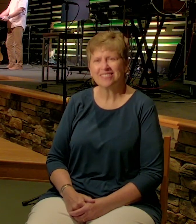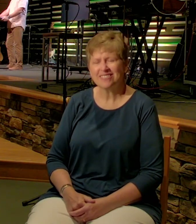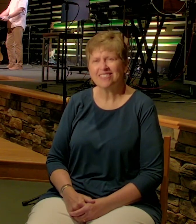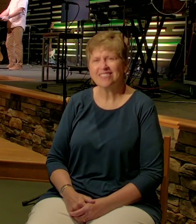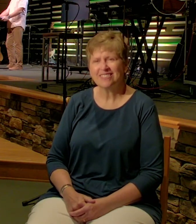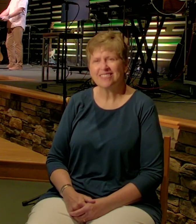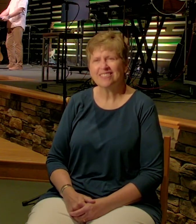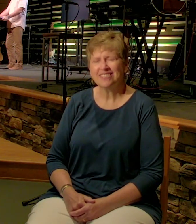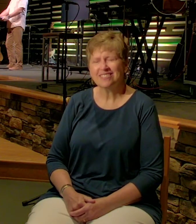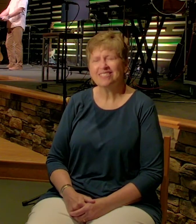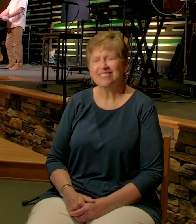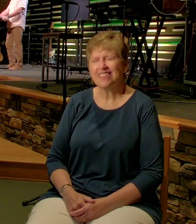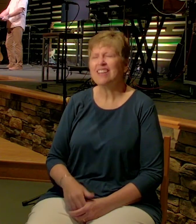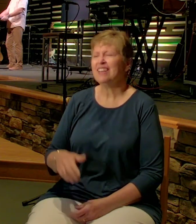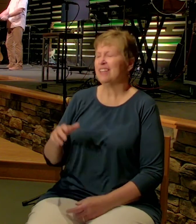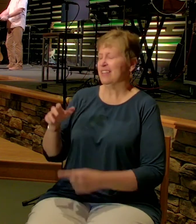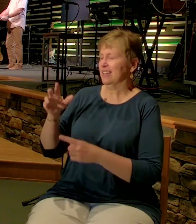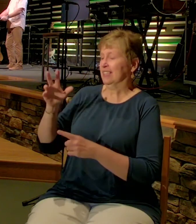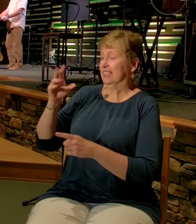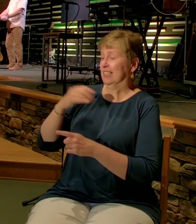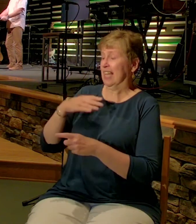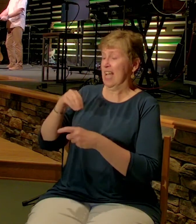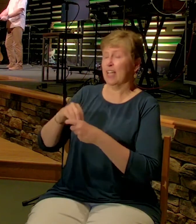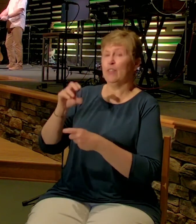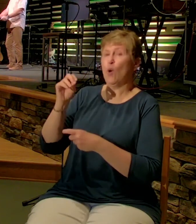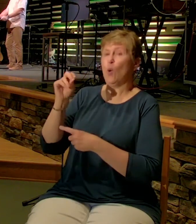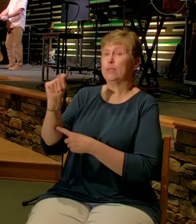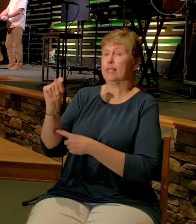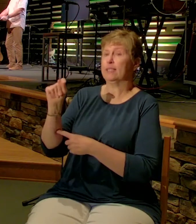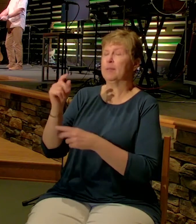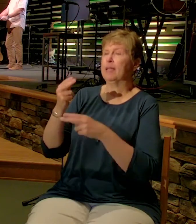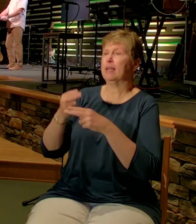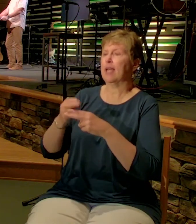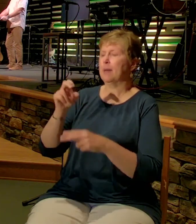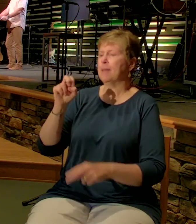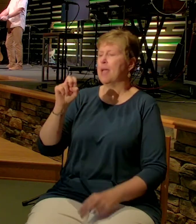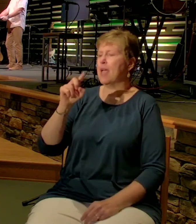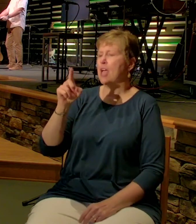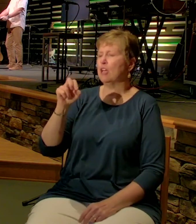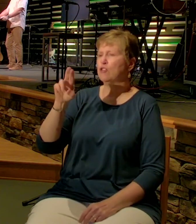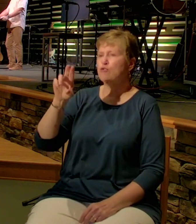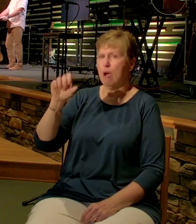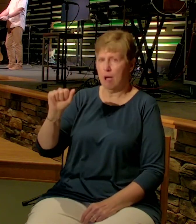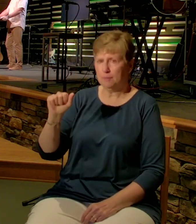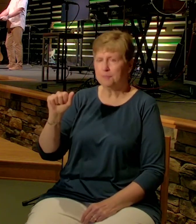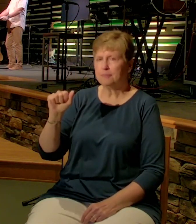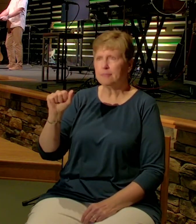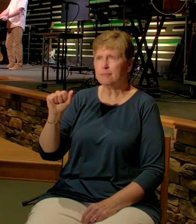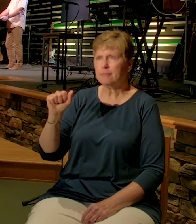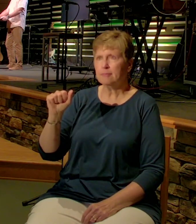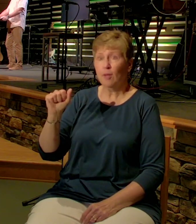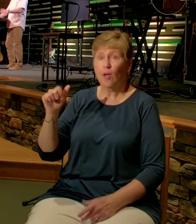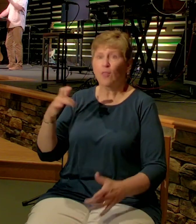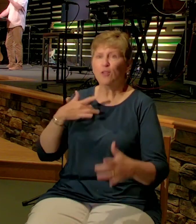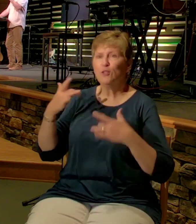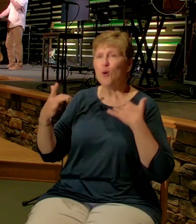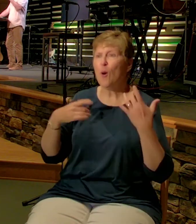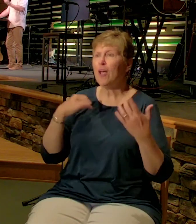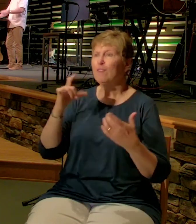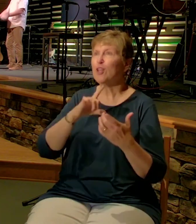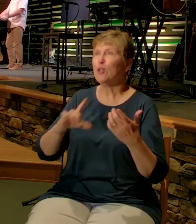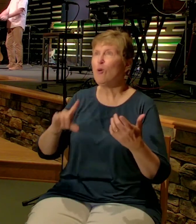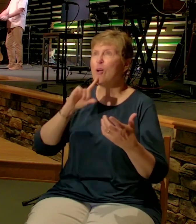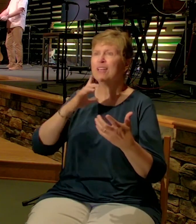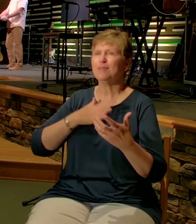There's a guy in the Old Testament named Ezra. Ezra said, "The joy of the Lord is my strength." That's what I saw in my